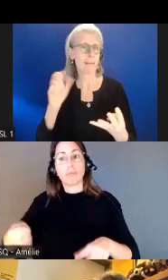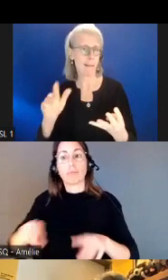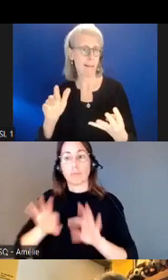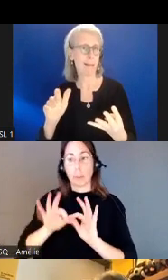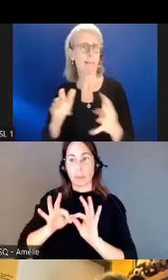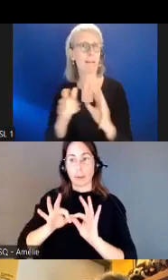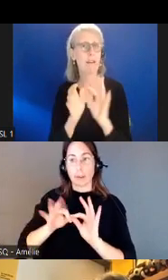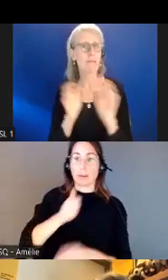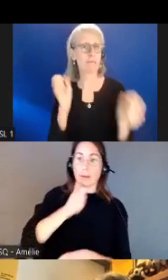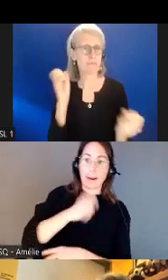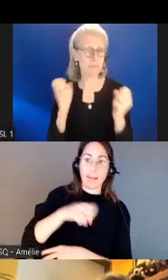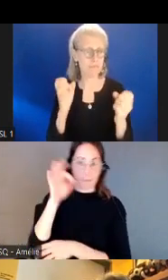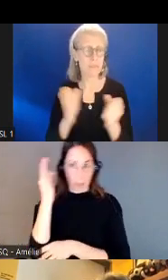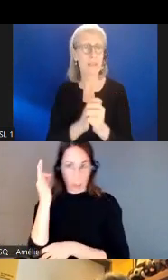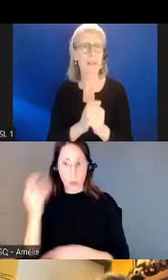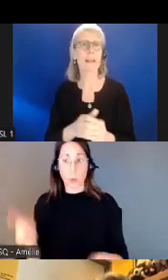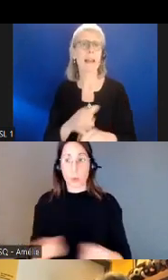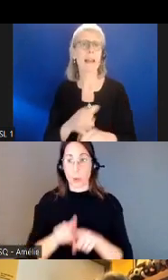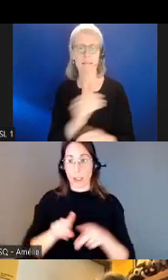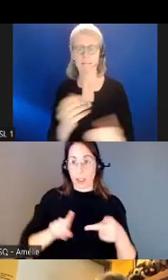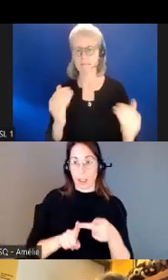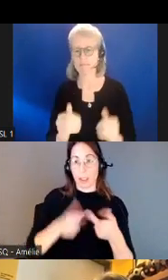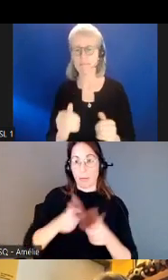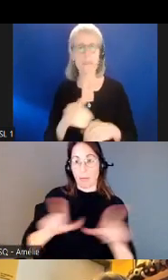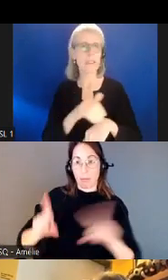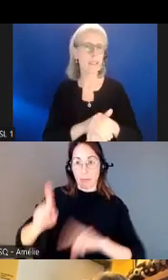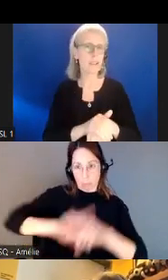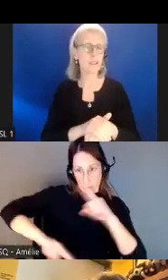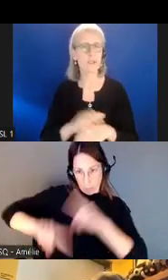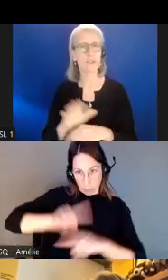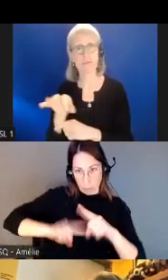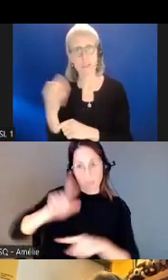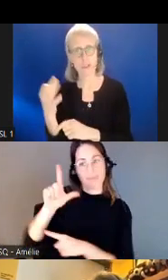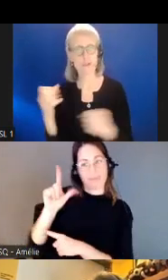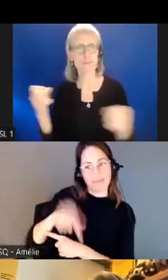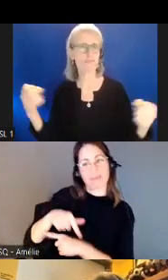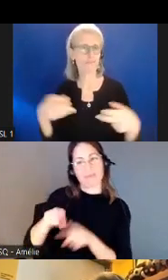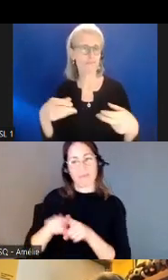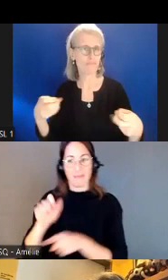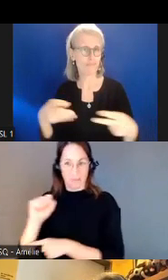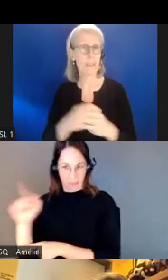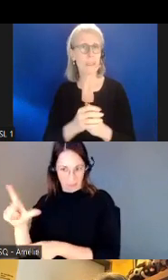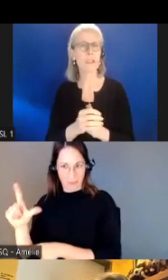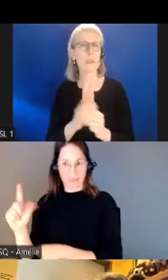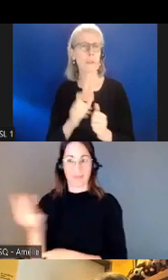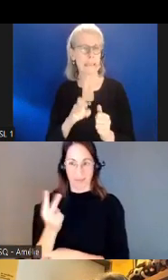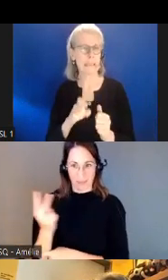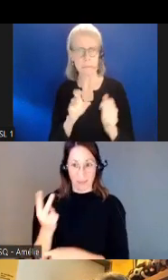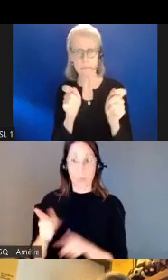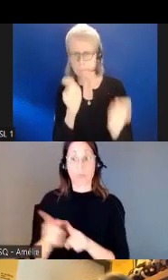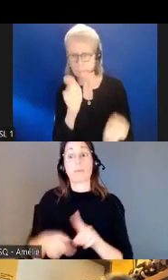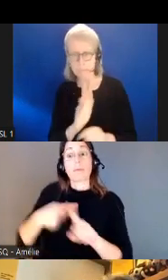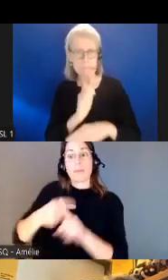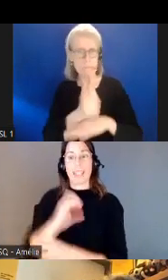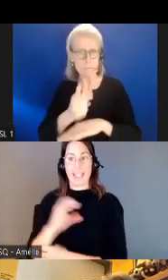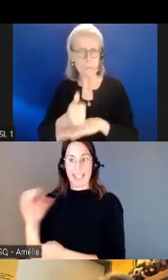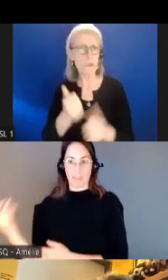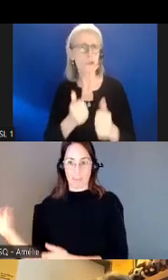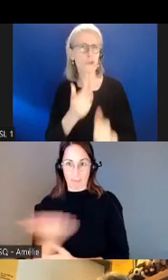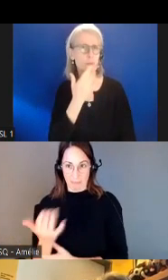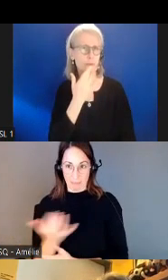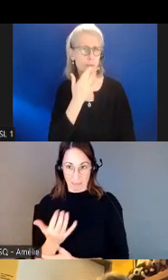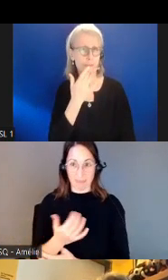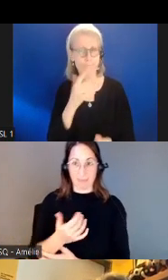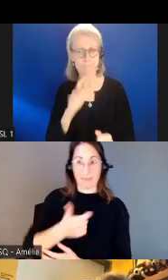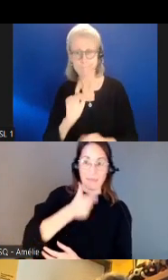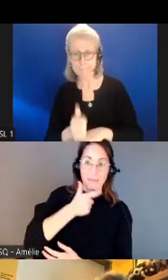interpretation, and English and French captioning. Please take a moment to adjust your settings as appropriate. First,